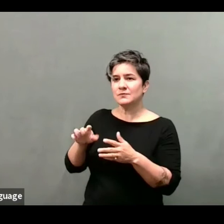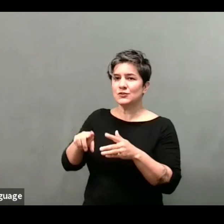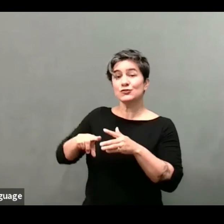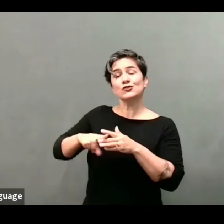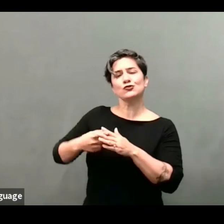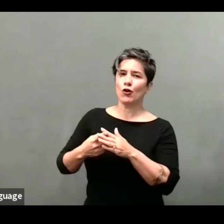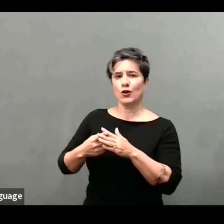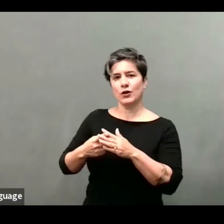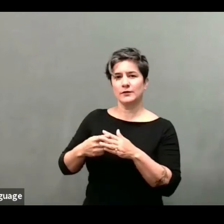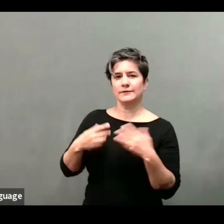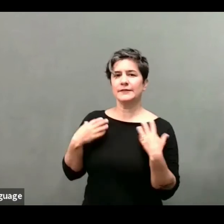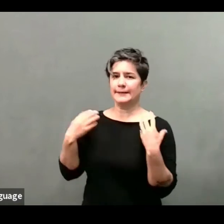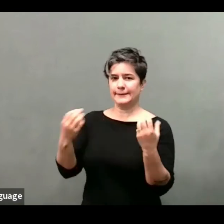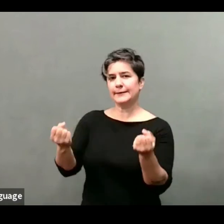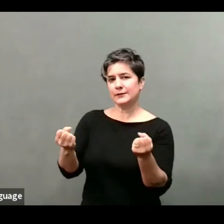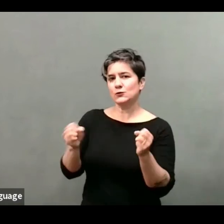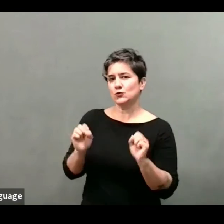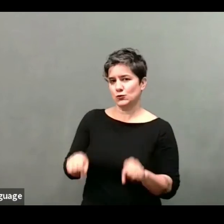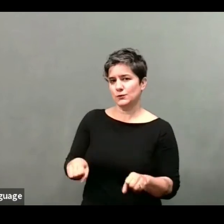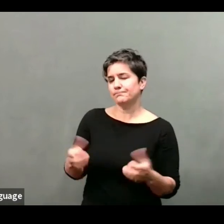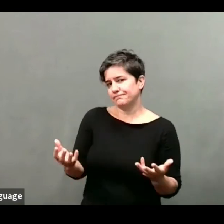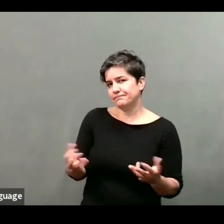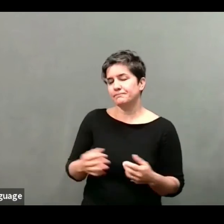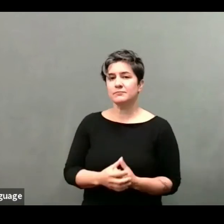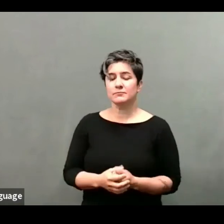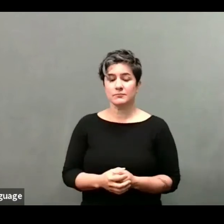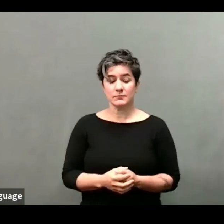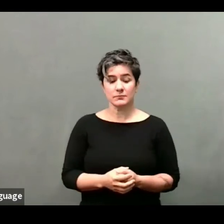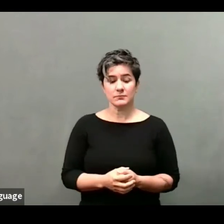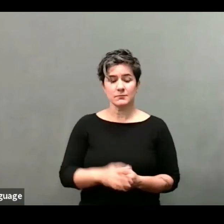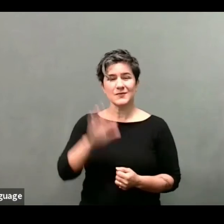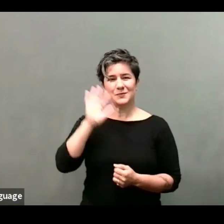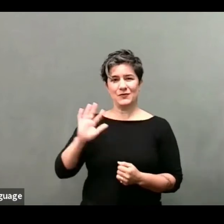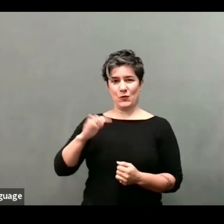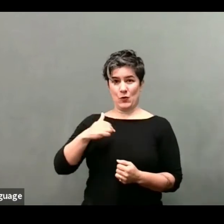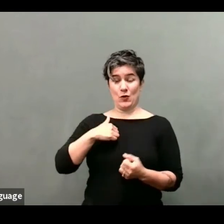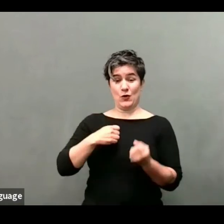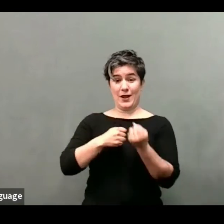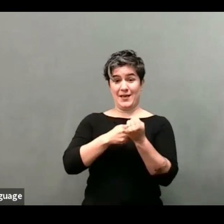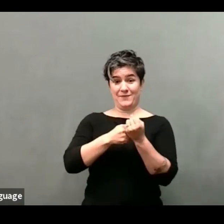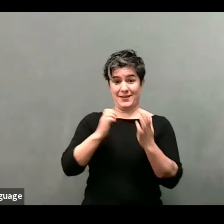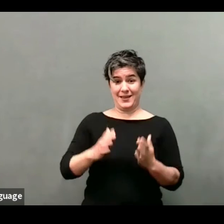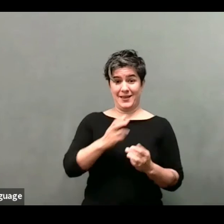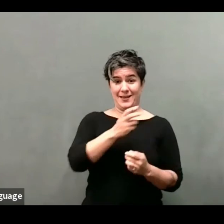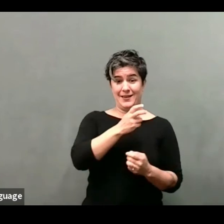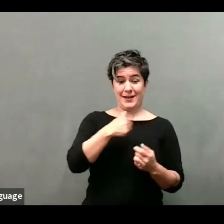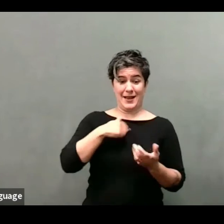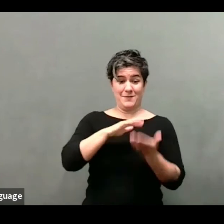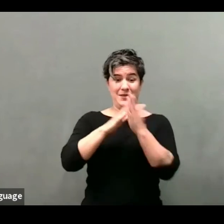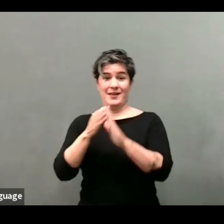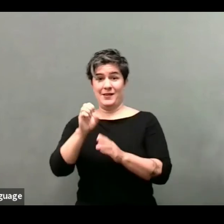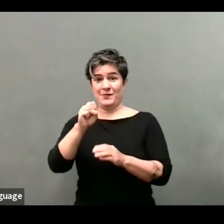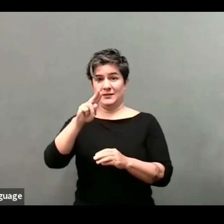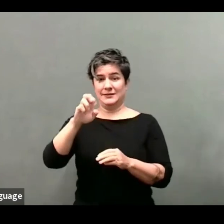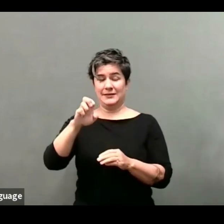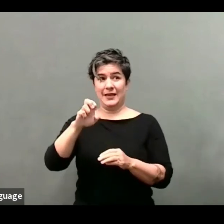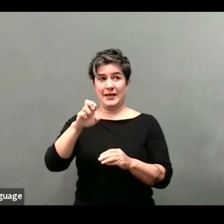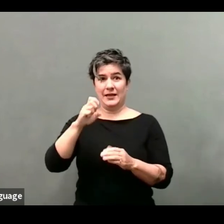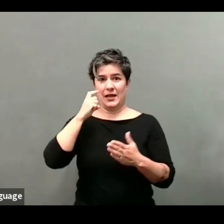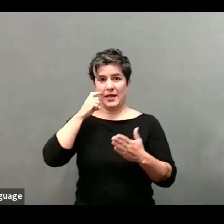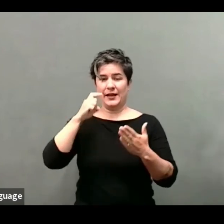something that really stuck out to me when I went from being an advocate to being a SANE was how much